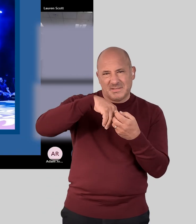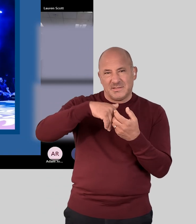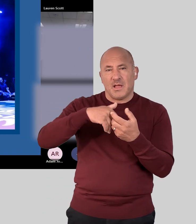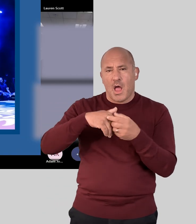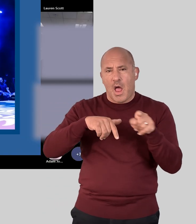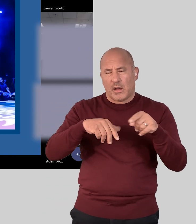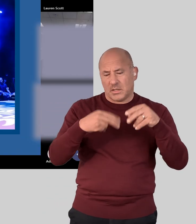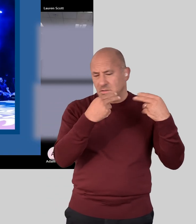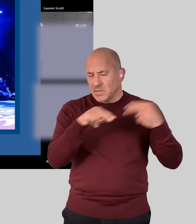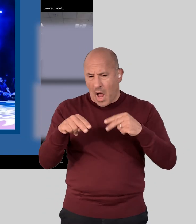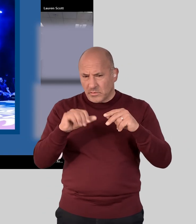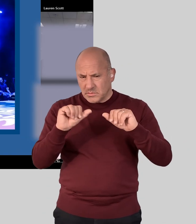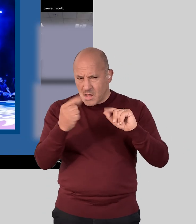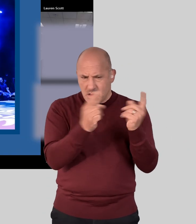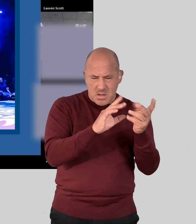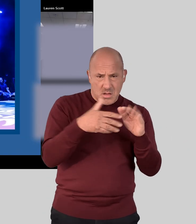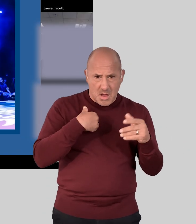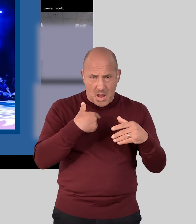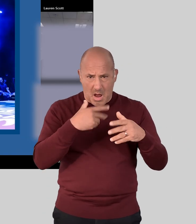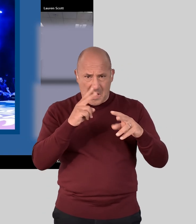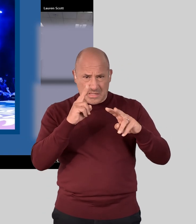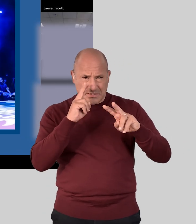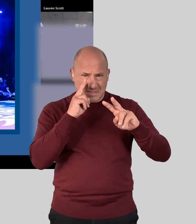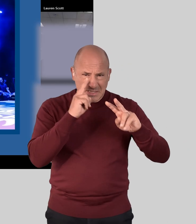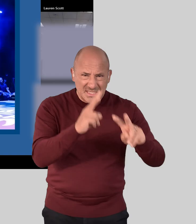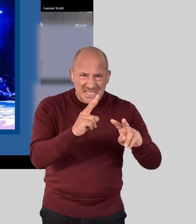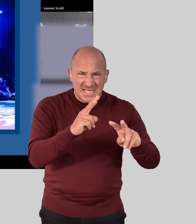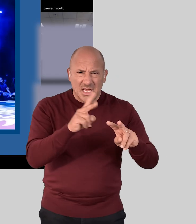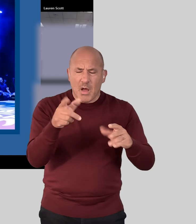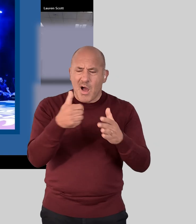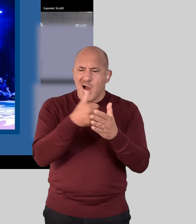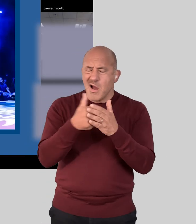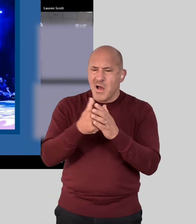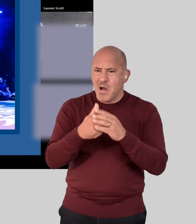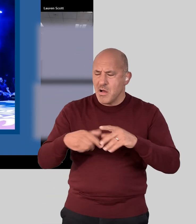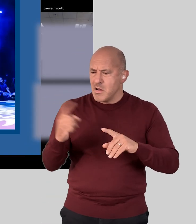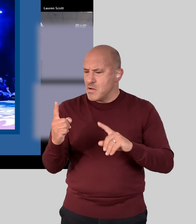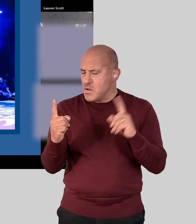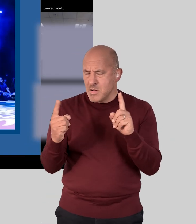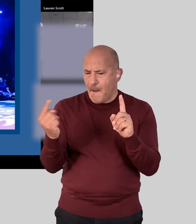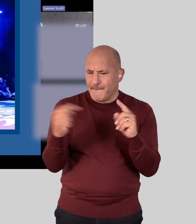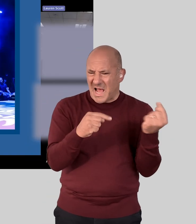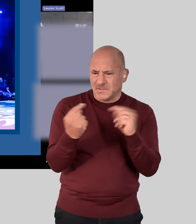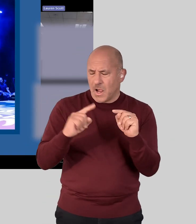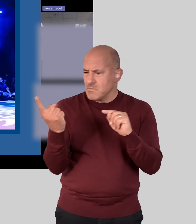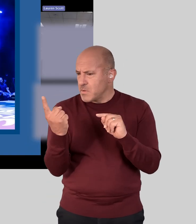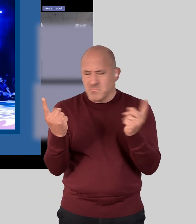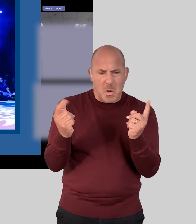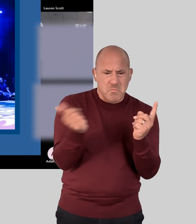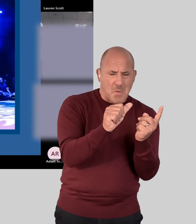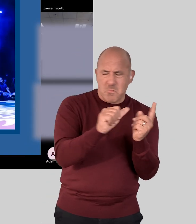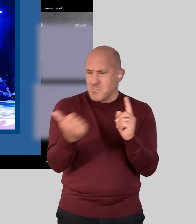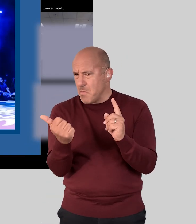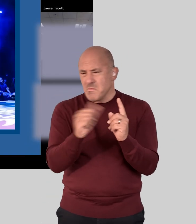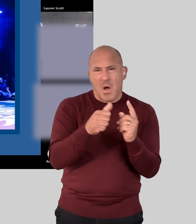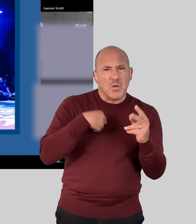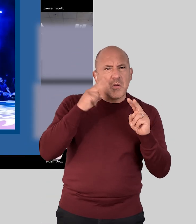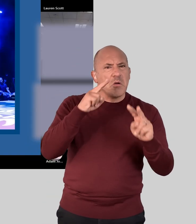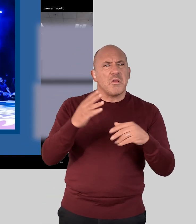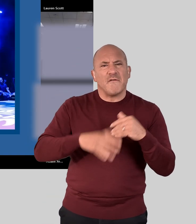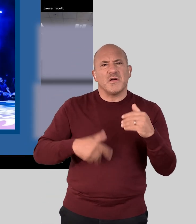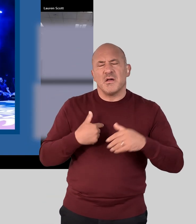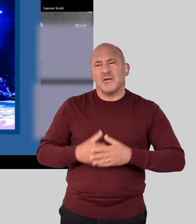like Bollywood dance. So we blend the hip hop style and steps onto that. So I have seen dance